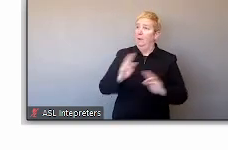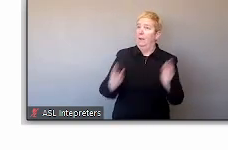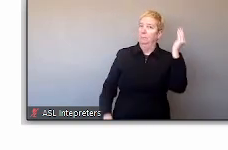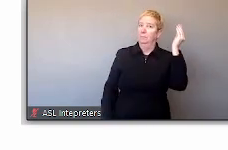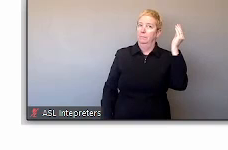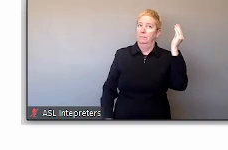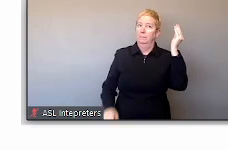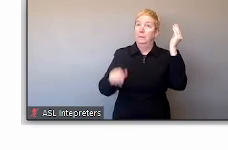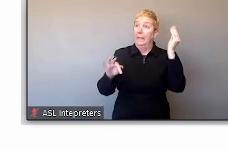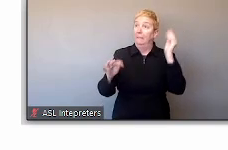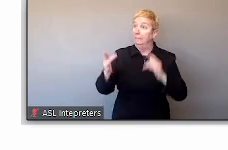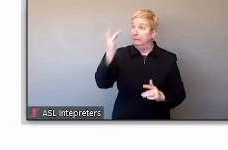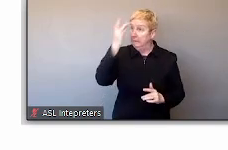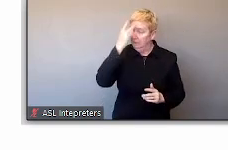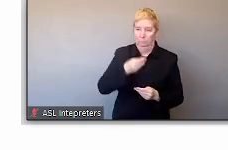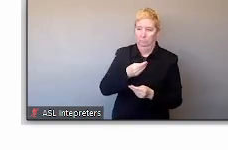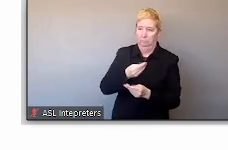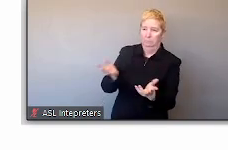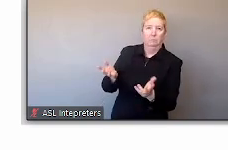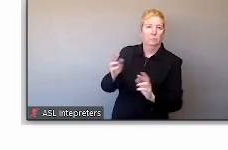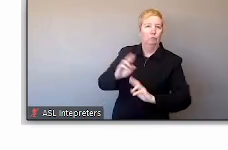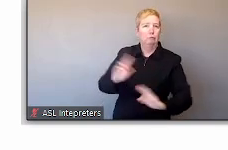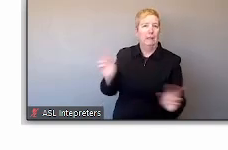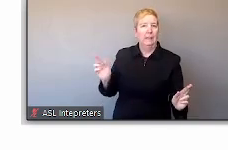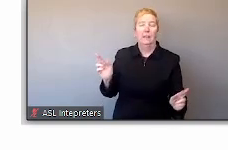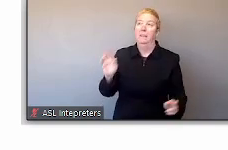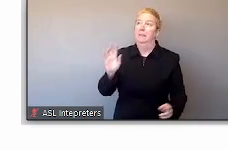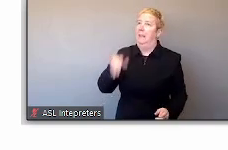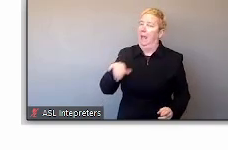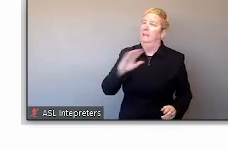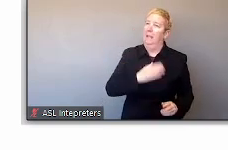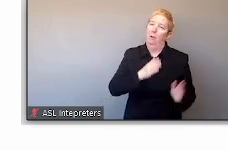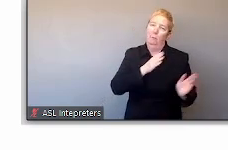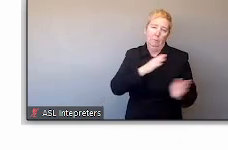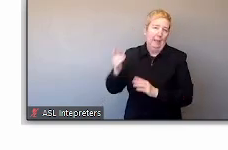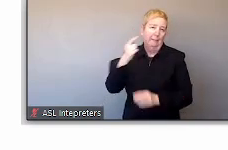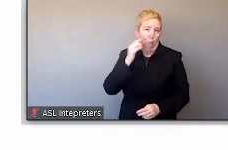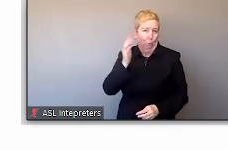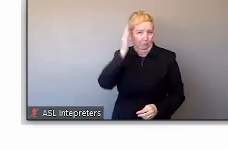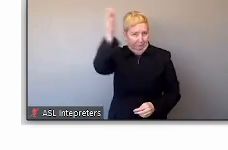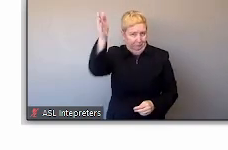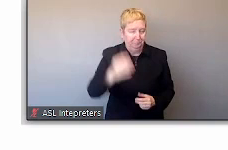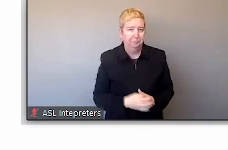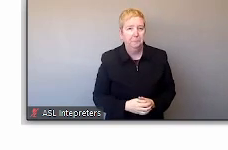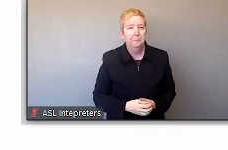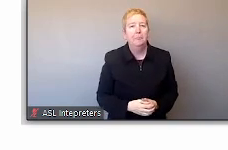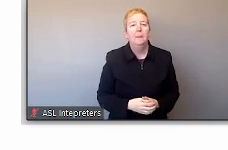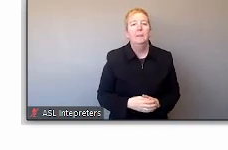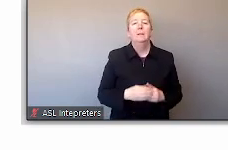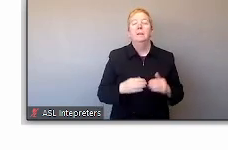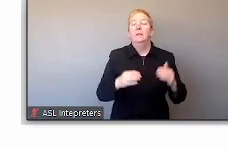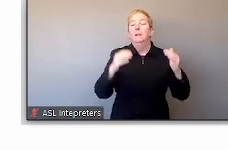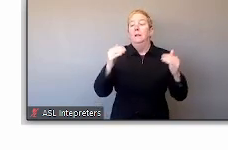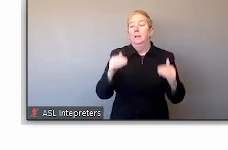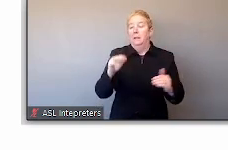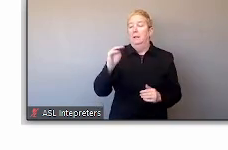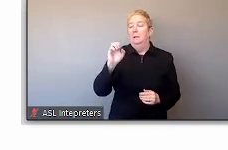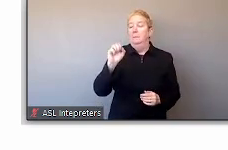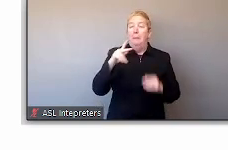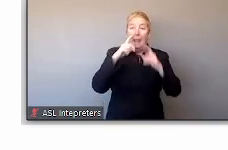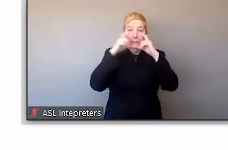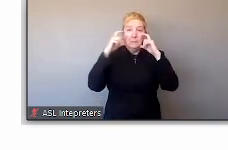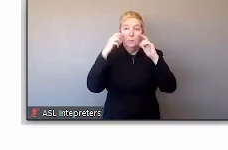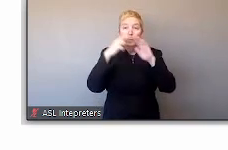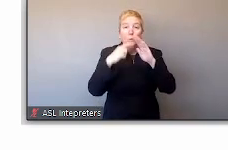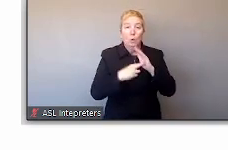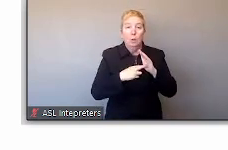people who are sick is a major part of our strategy going forward. The mask mandate, as you all know, was lifted